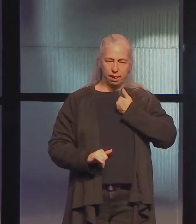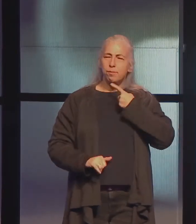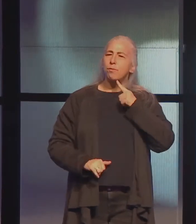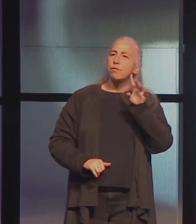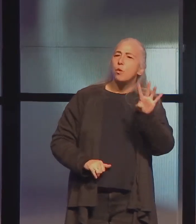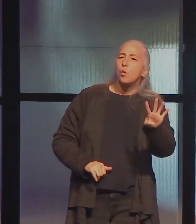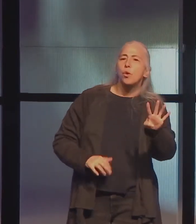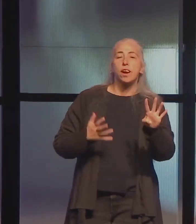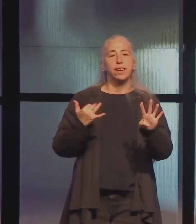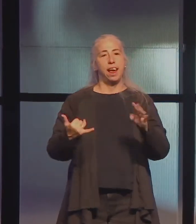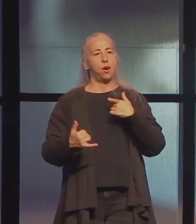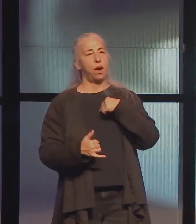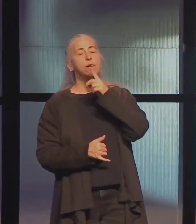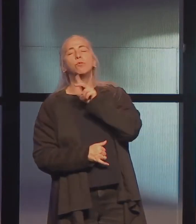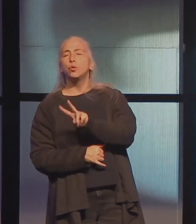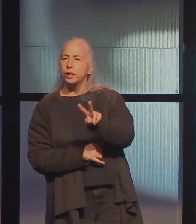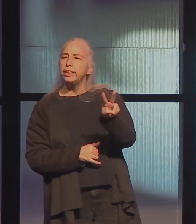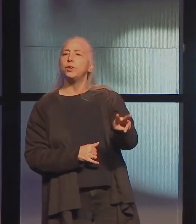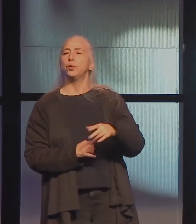I am 22.